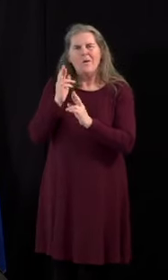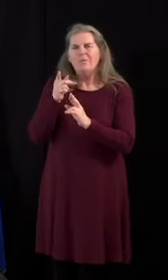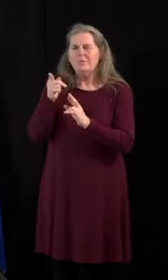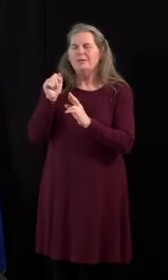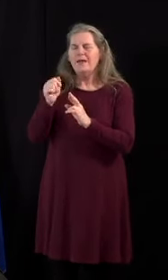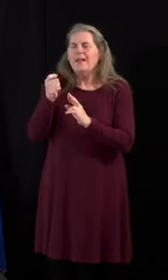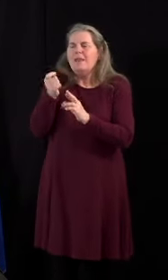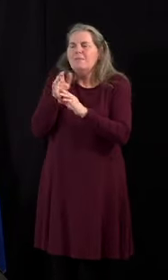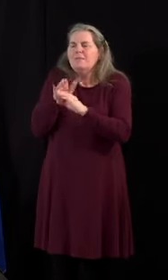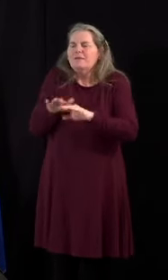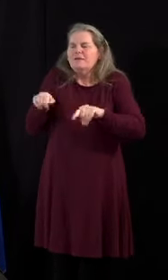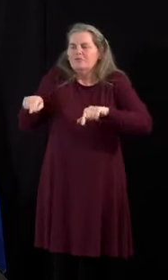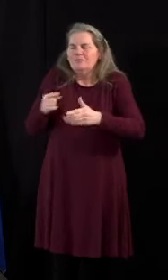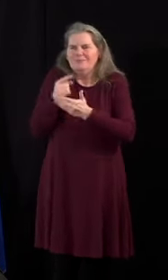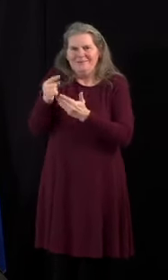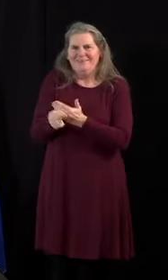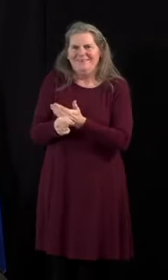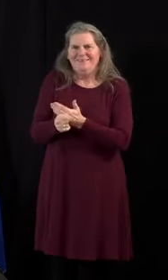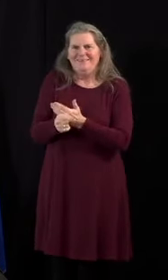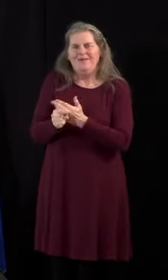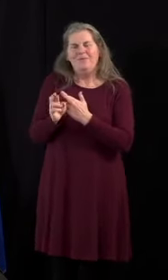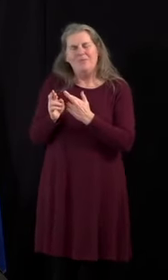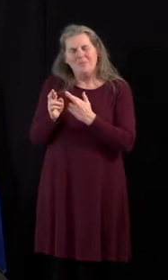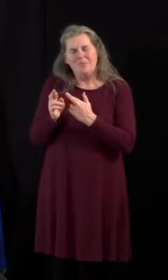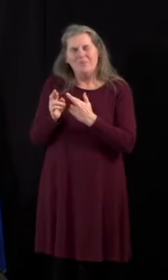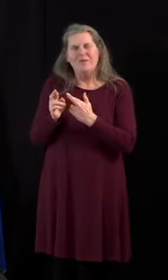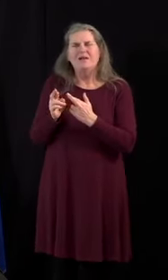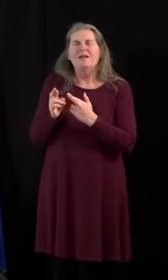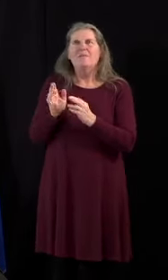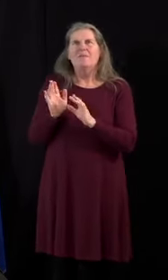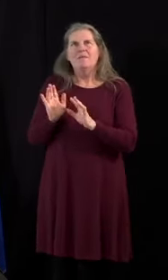moment of peace over the weekend and be able